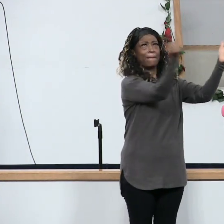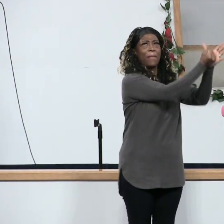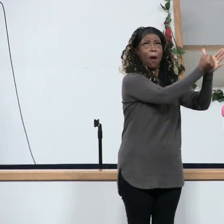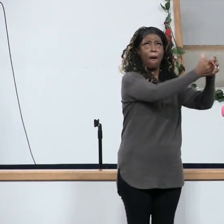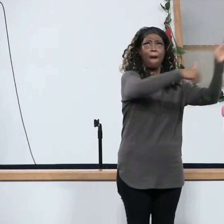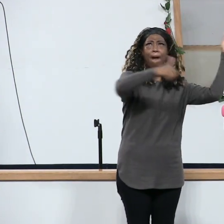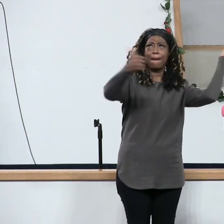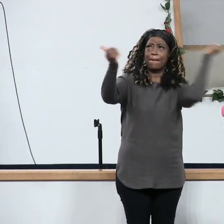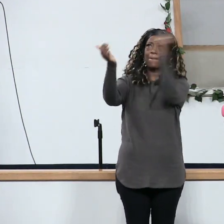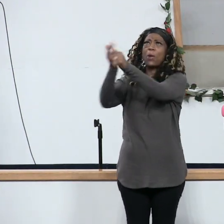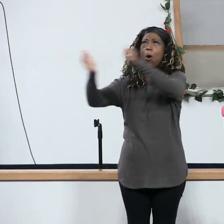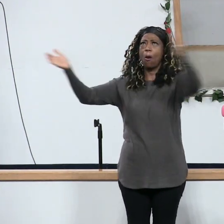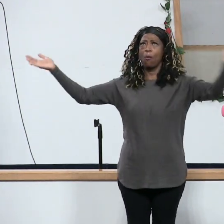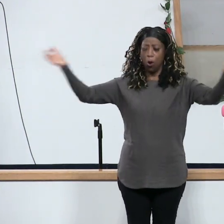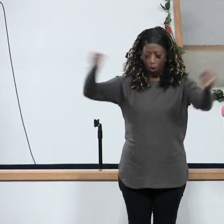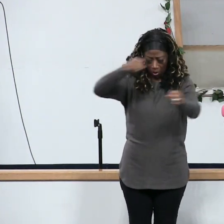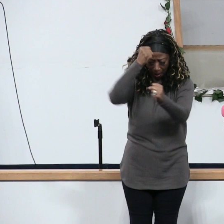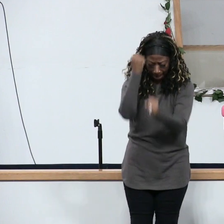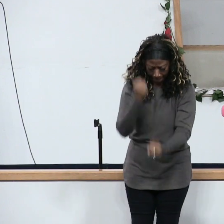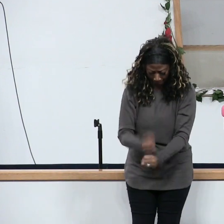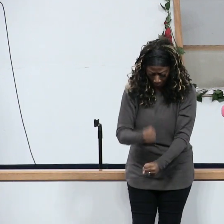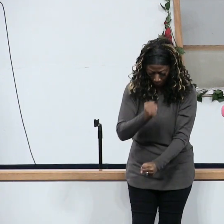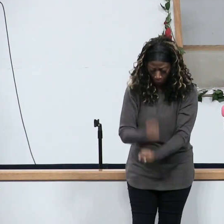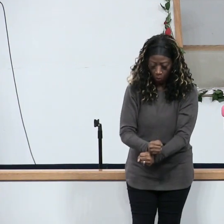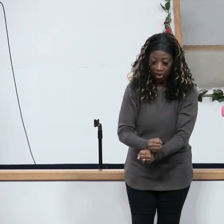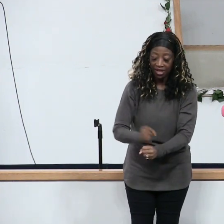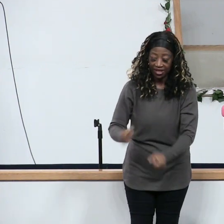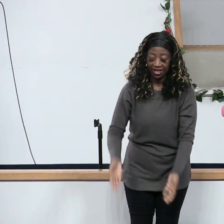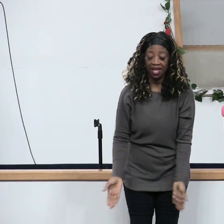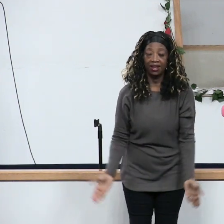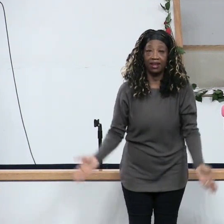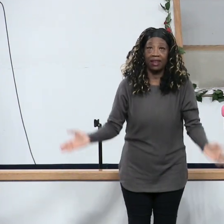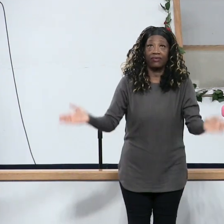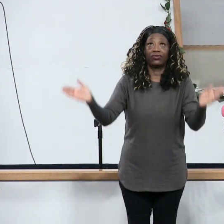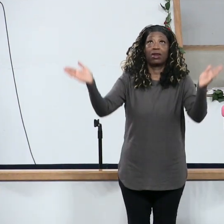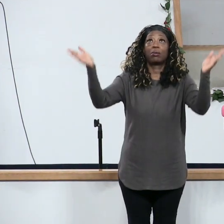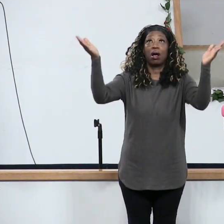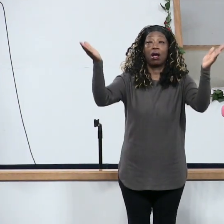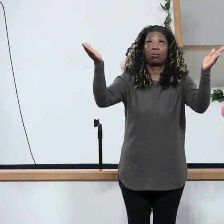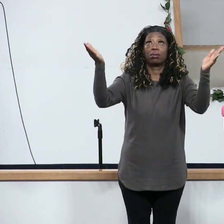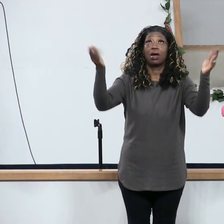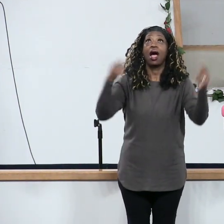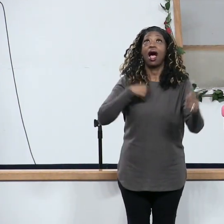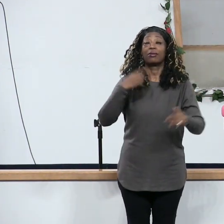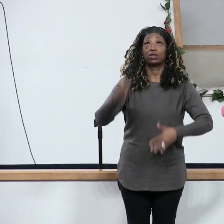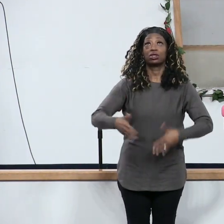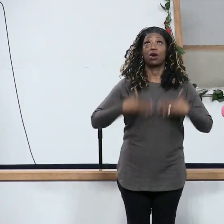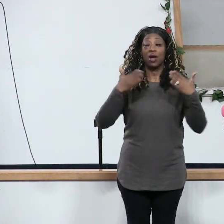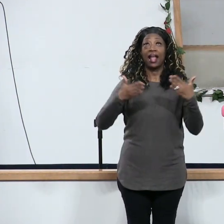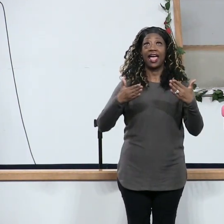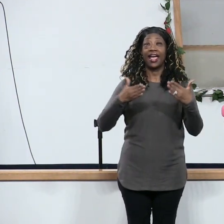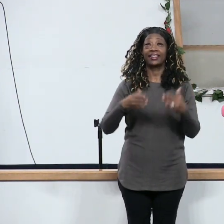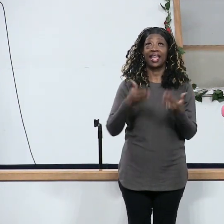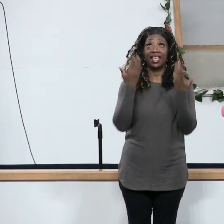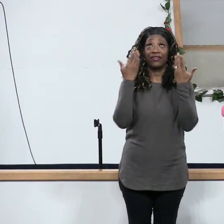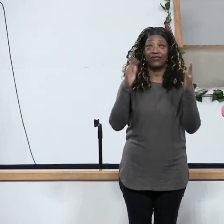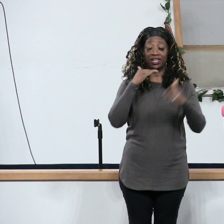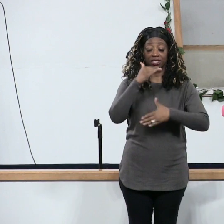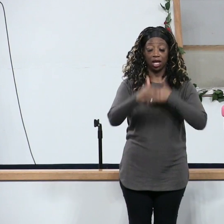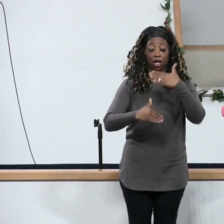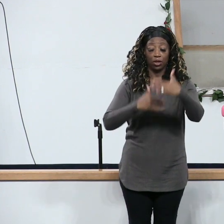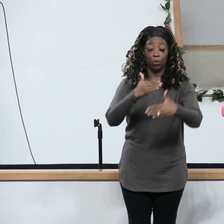his feet and then lift him up. I'm so glad that he went all the way through the process and